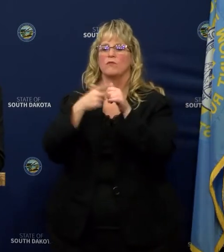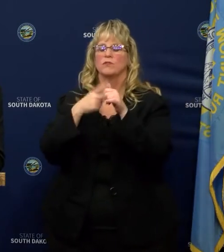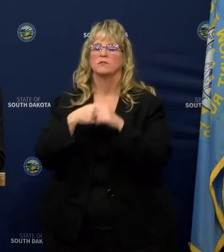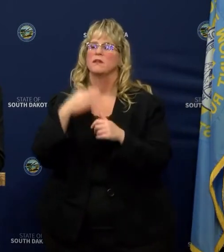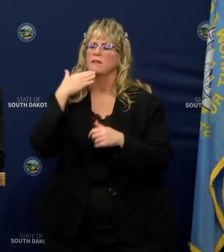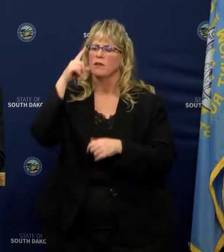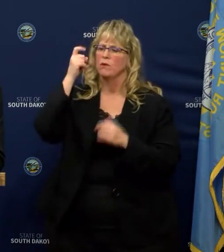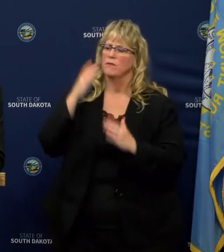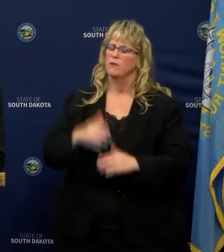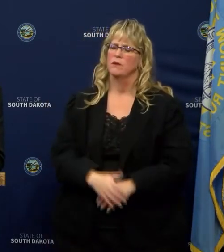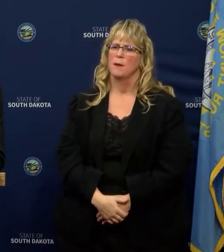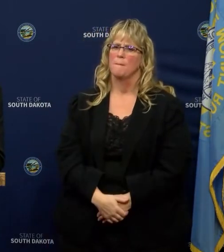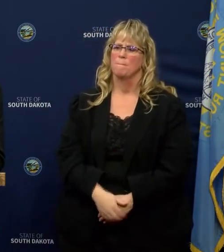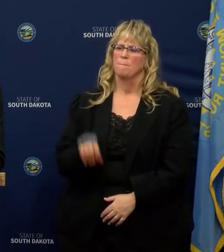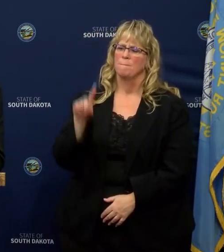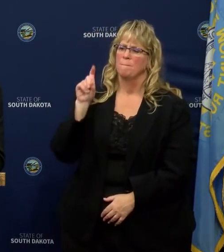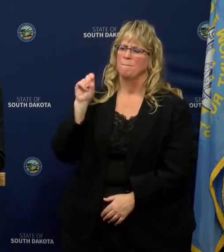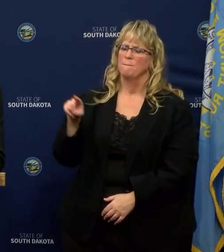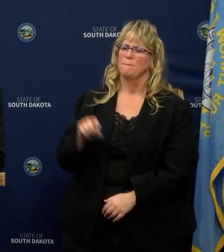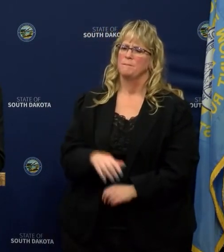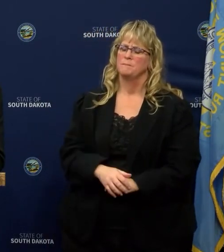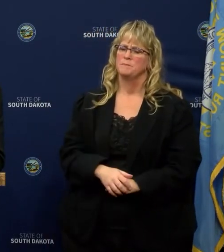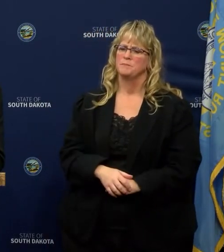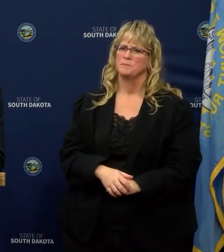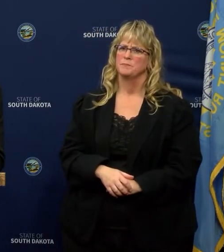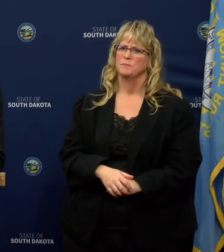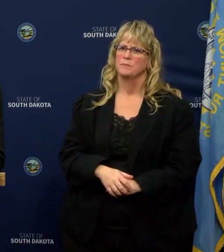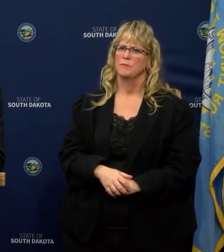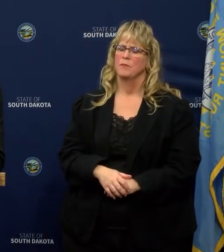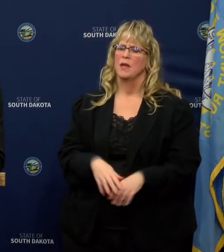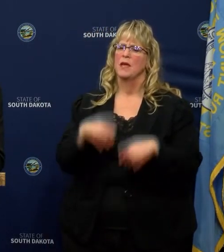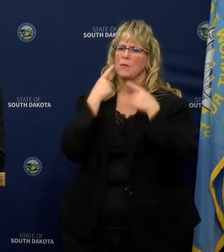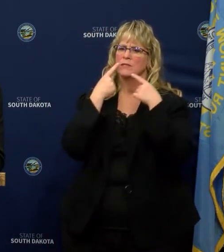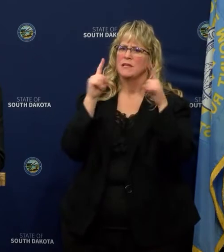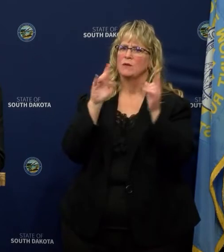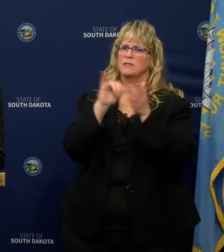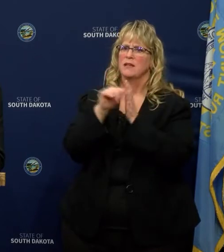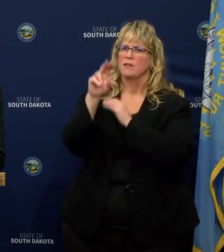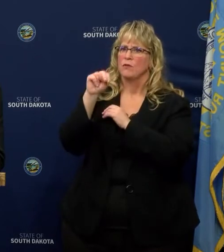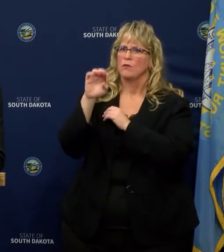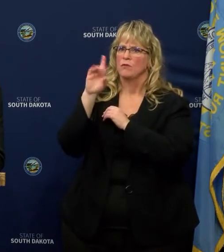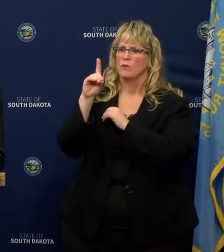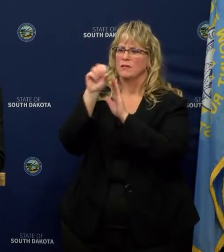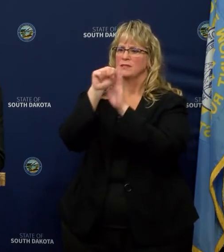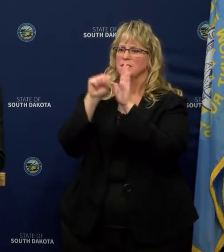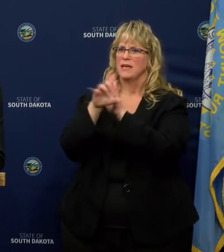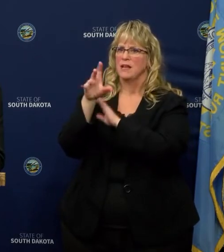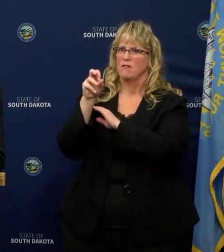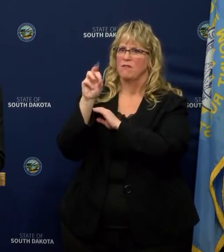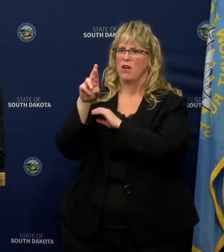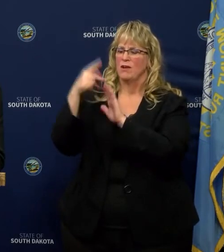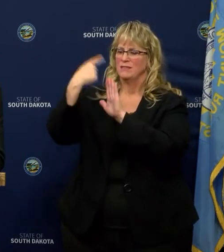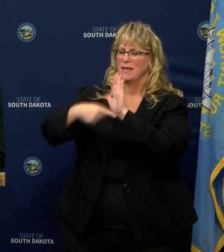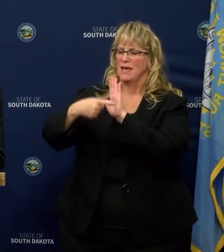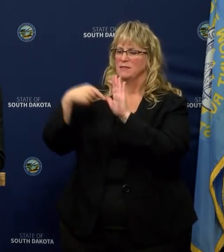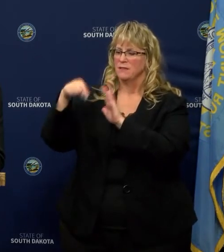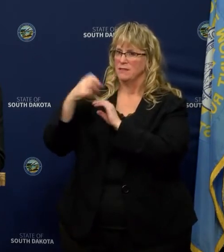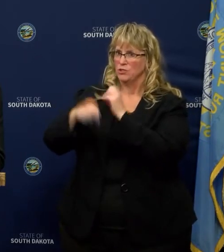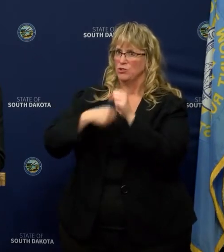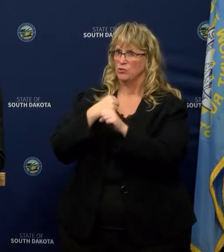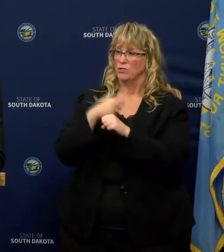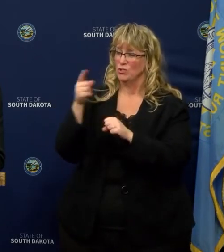Thank you, Governor. It was announced here recently that the North Dakota State Fair is canceled for this year. Do